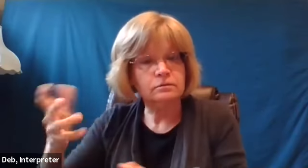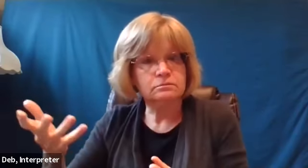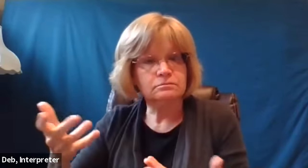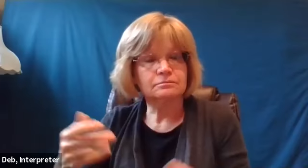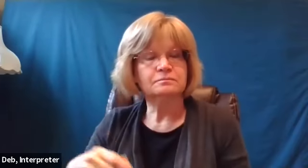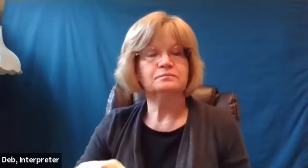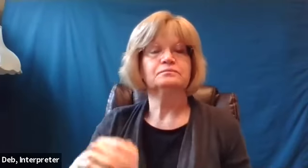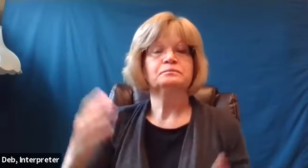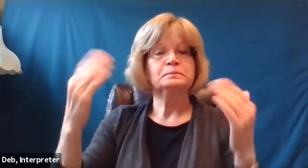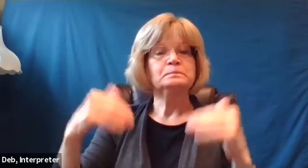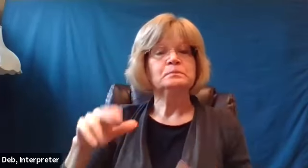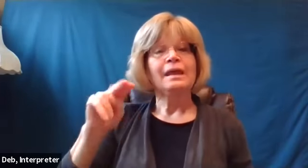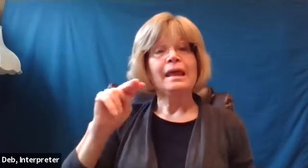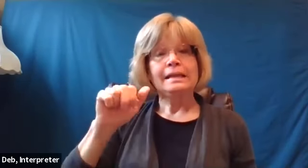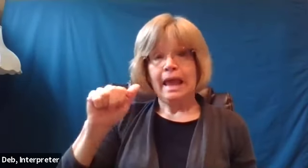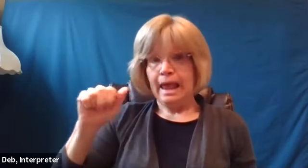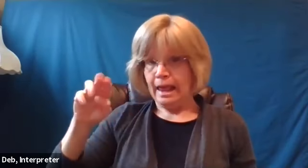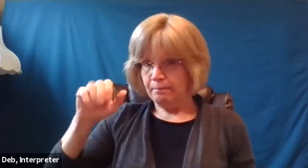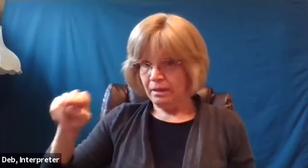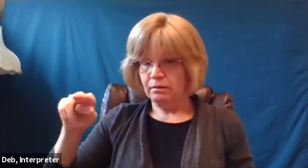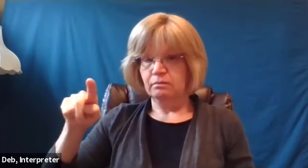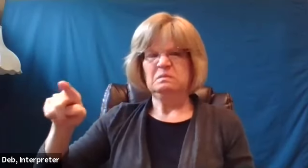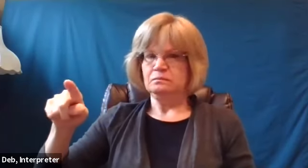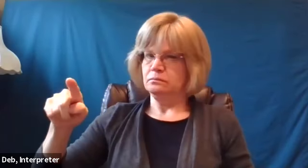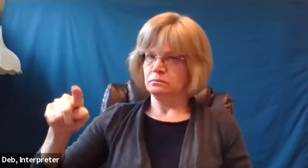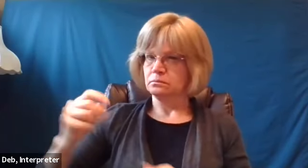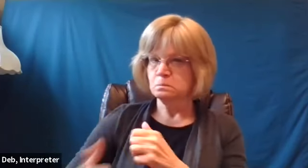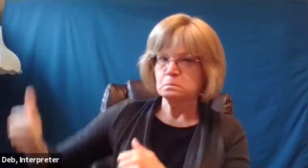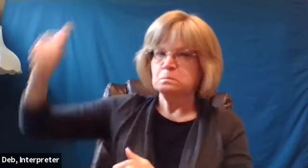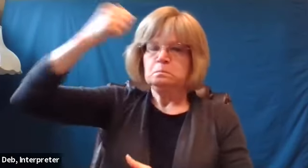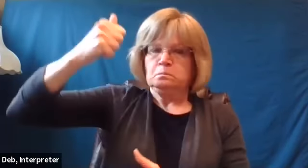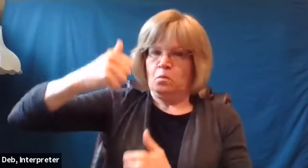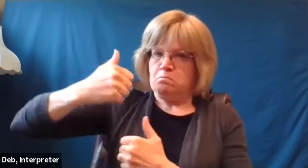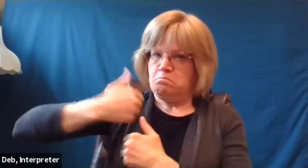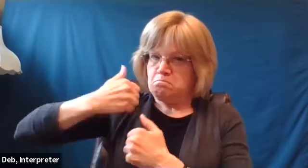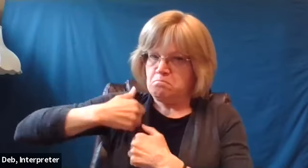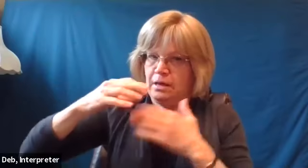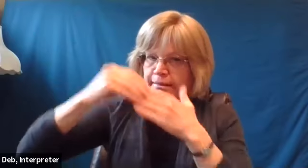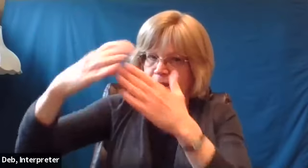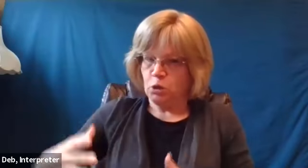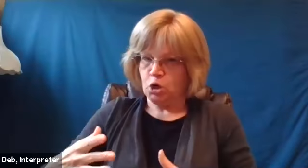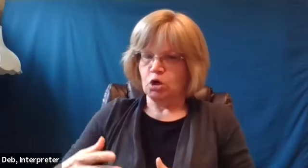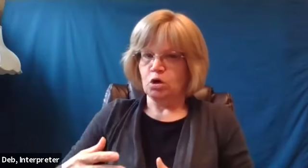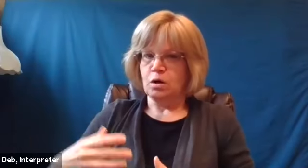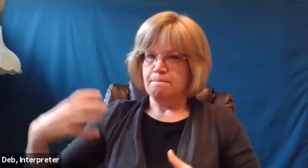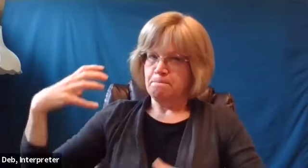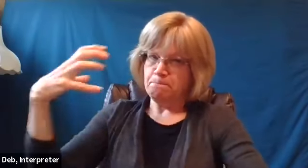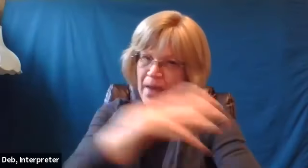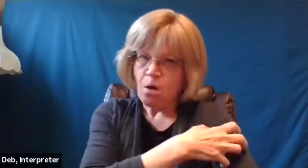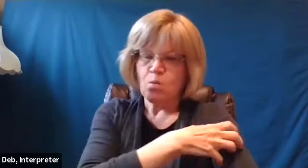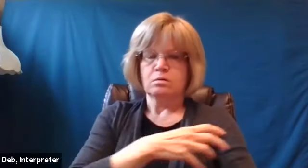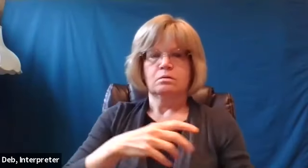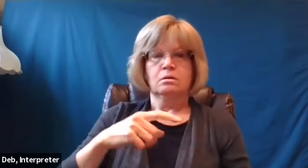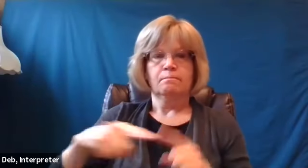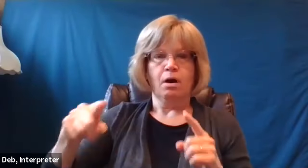a decorated military general. He is a man of great power, wealth, and influence. But then, Naaman's life is turned upside